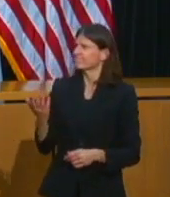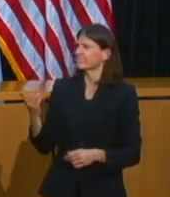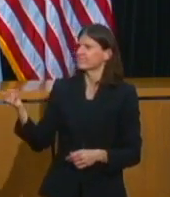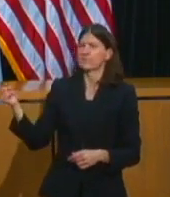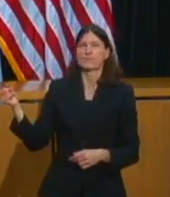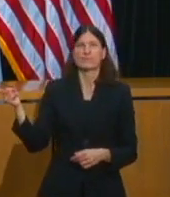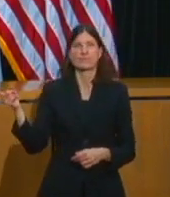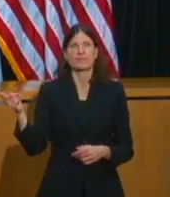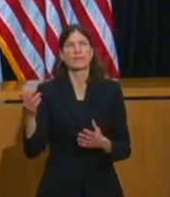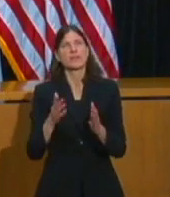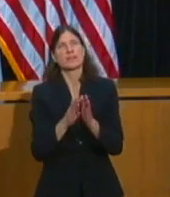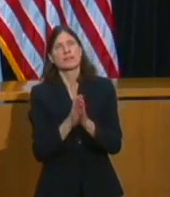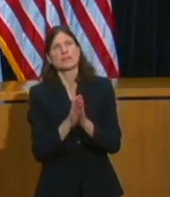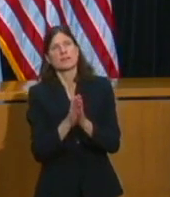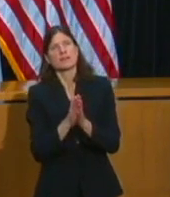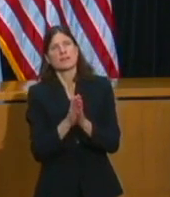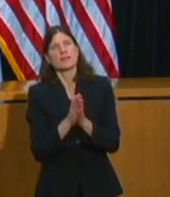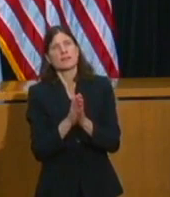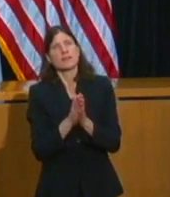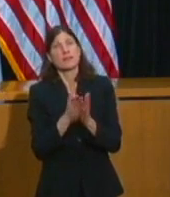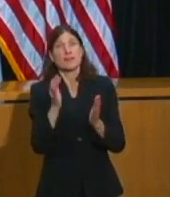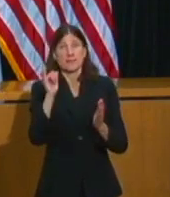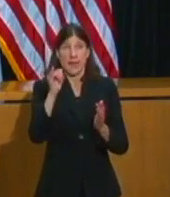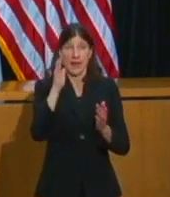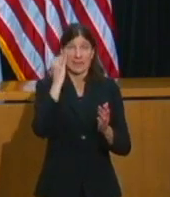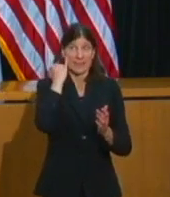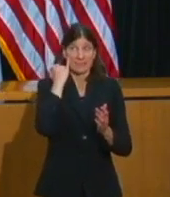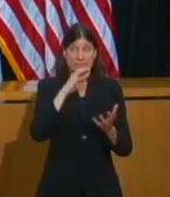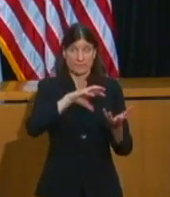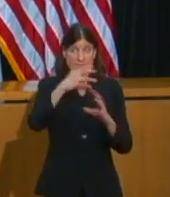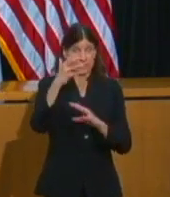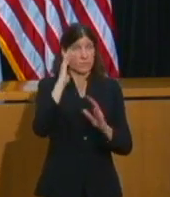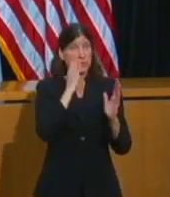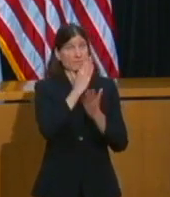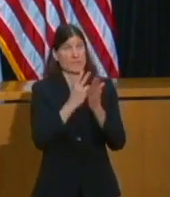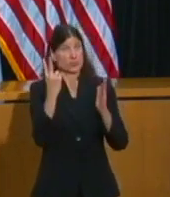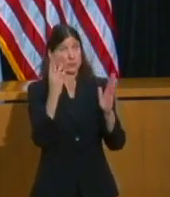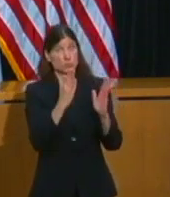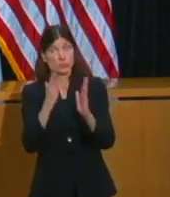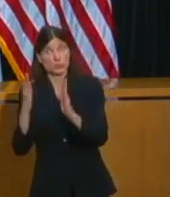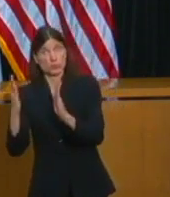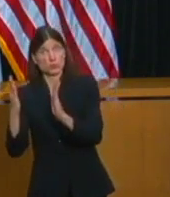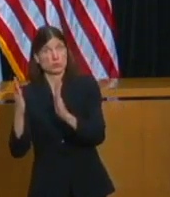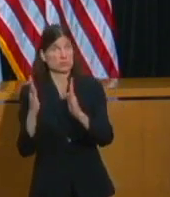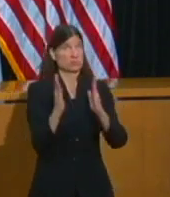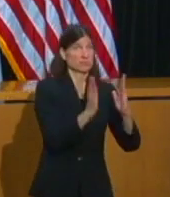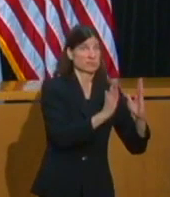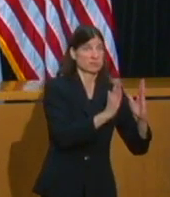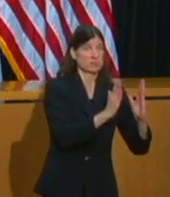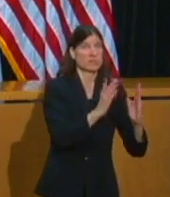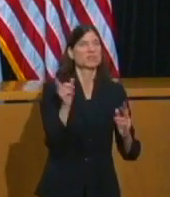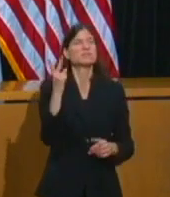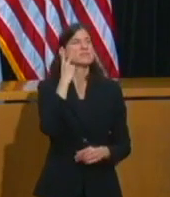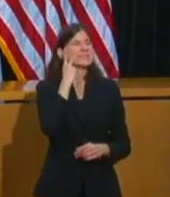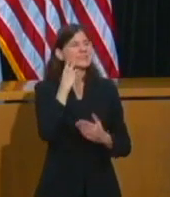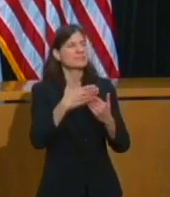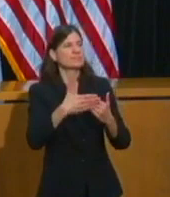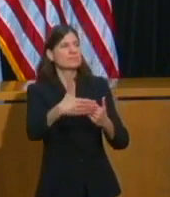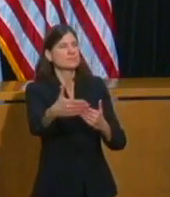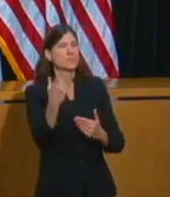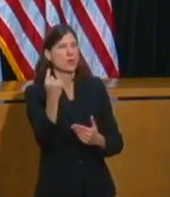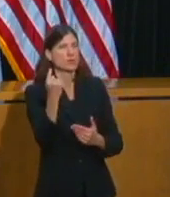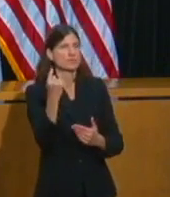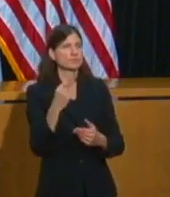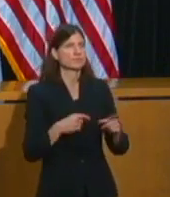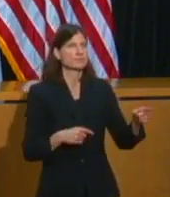We'll tell you when we see the data. Governor, now that family members can go see residents in long-term care facilities, you get